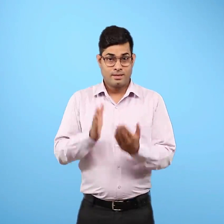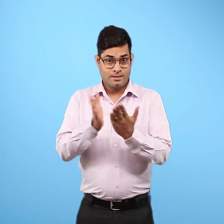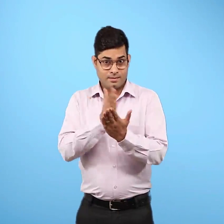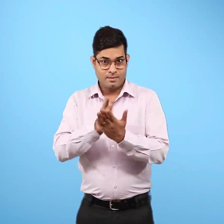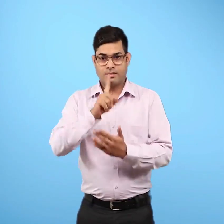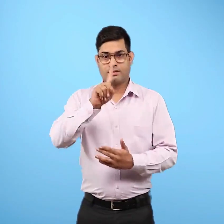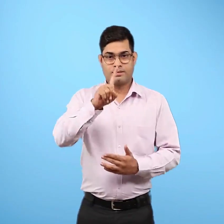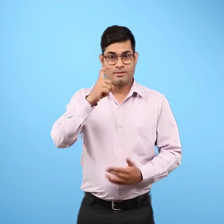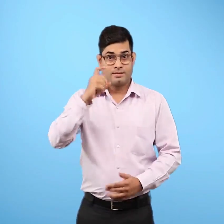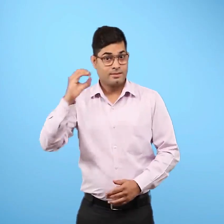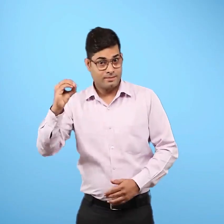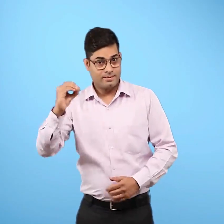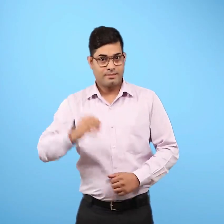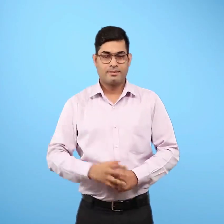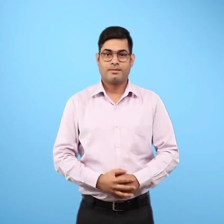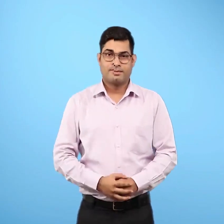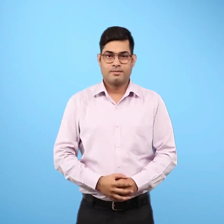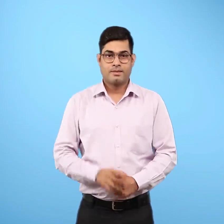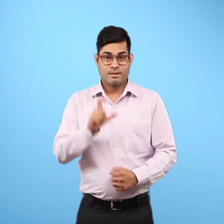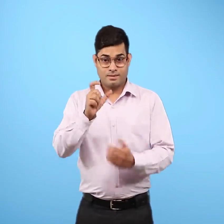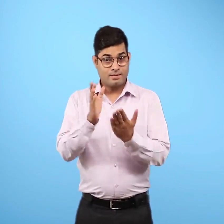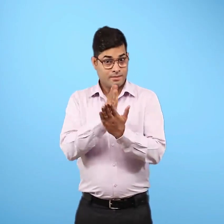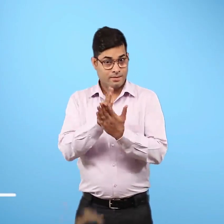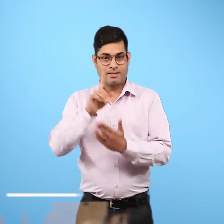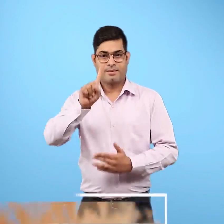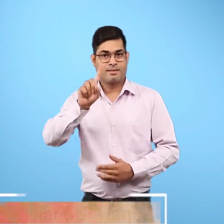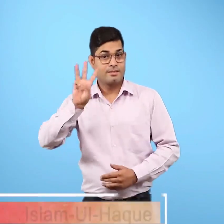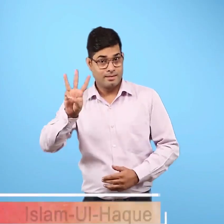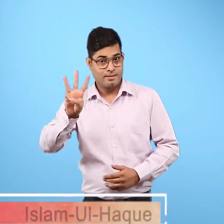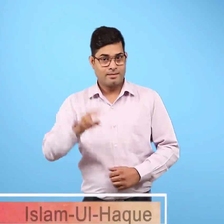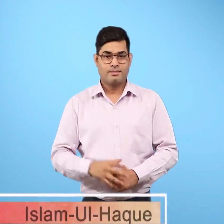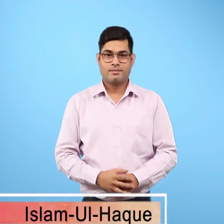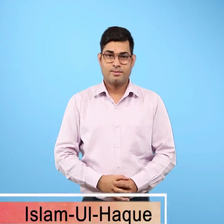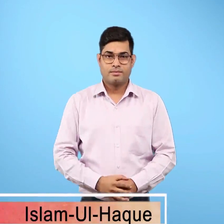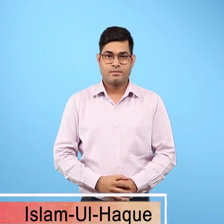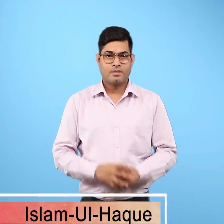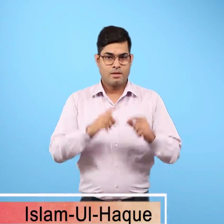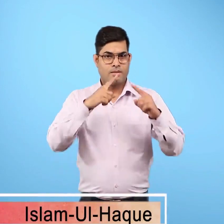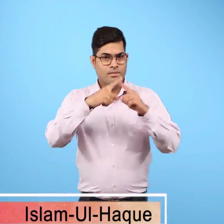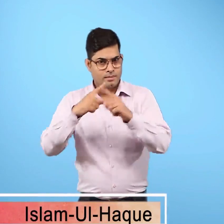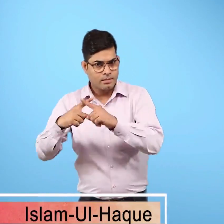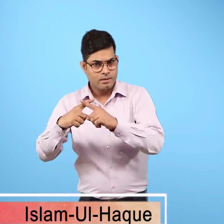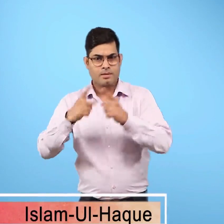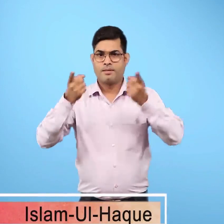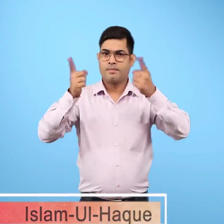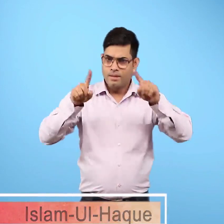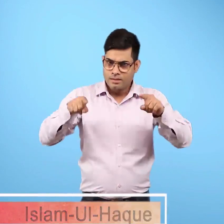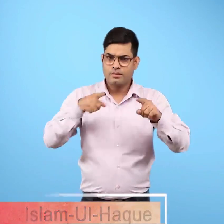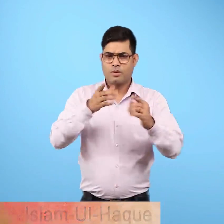page 170, chapter 13, Ways to Multiply